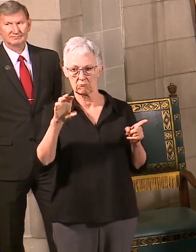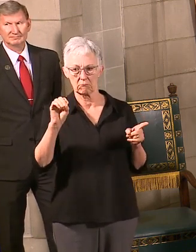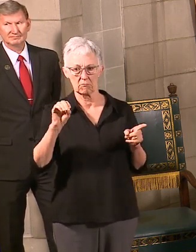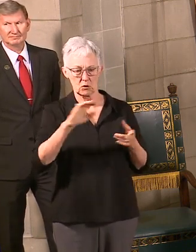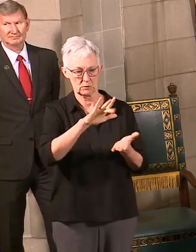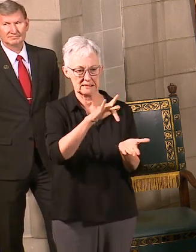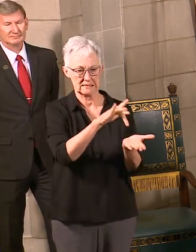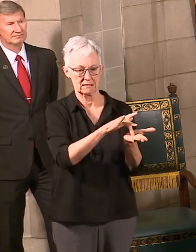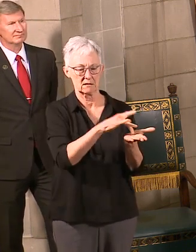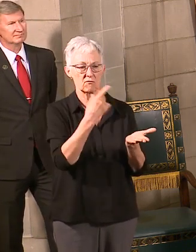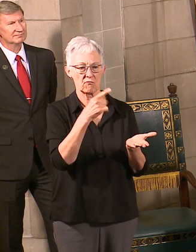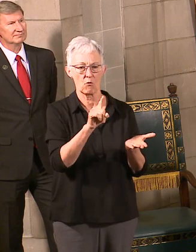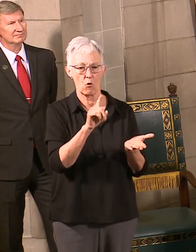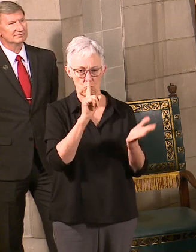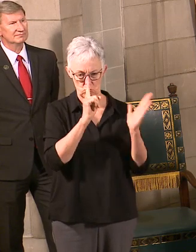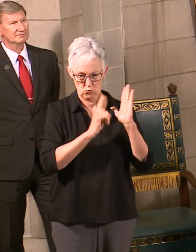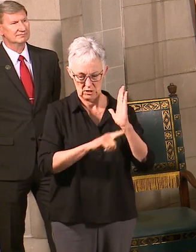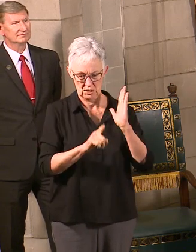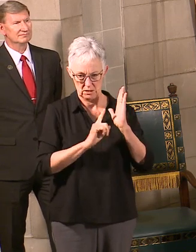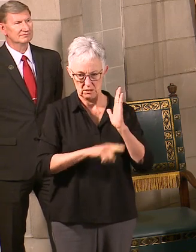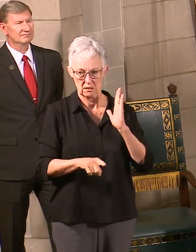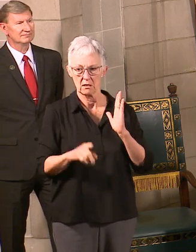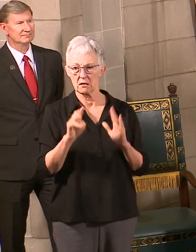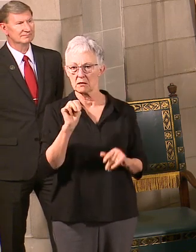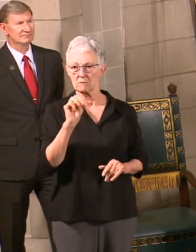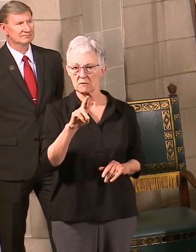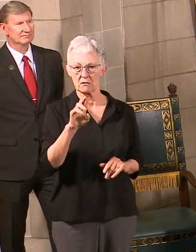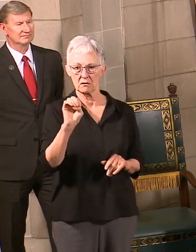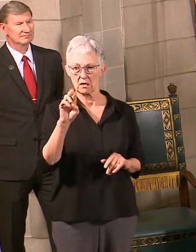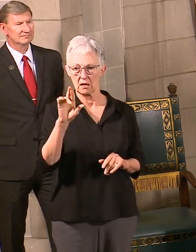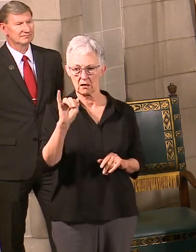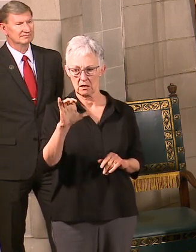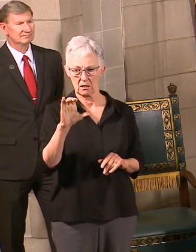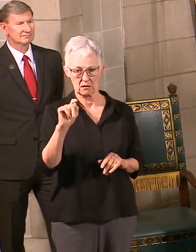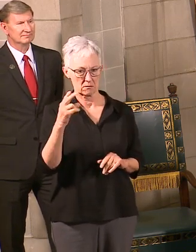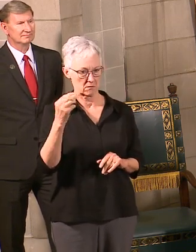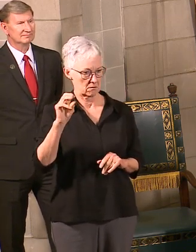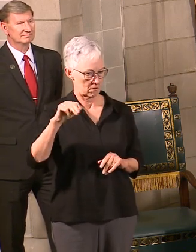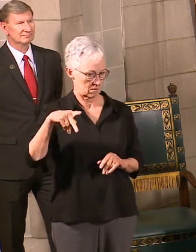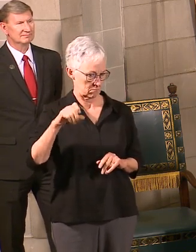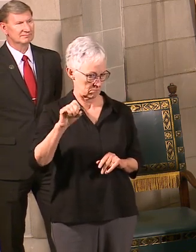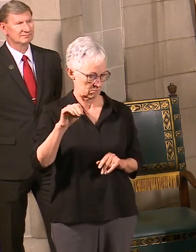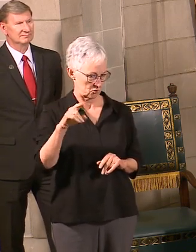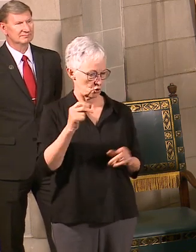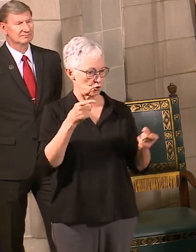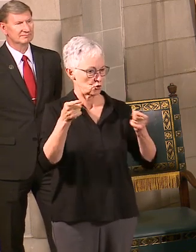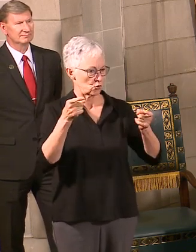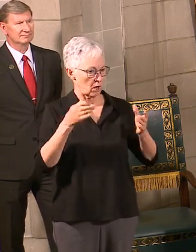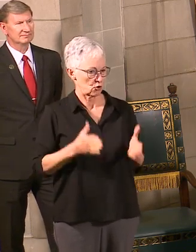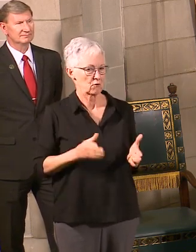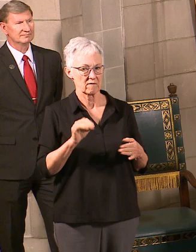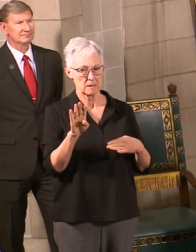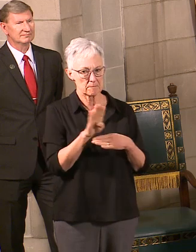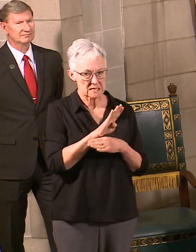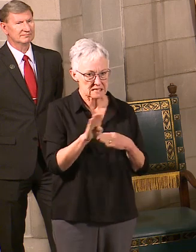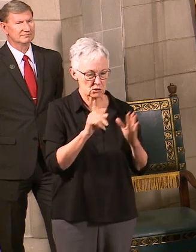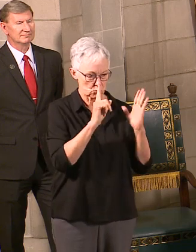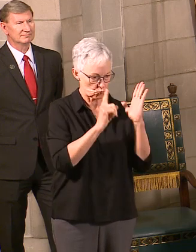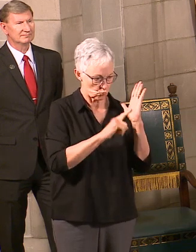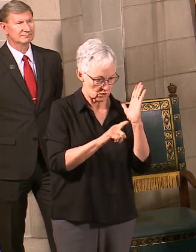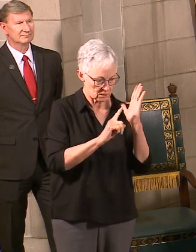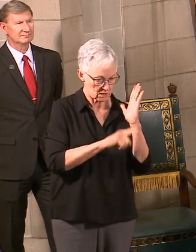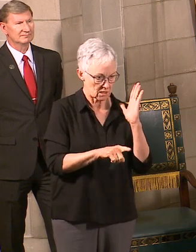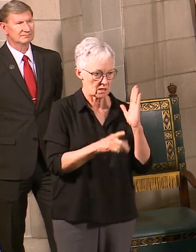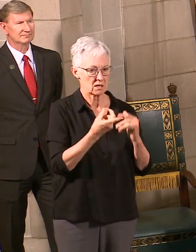Affairs Research, Dr. Eric Thompson, I'm sure many of you have heard his name before, Director of UNL Bureau of Business Research, Dr. David